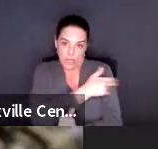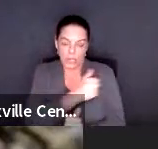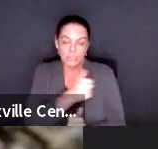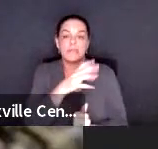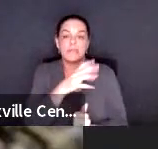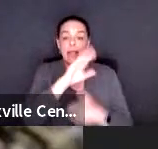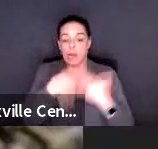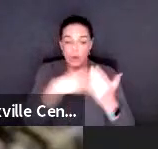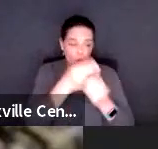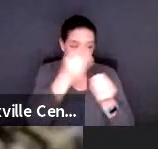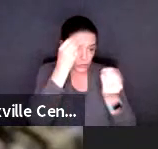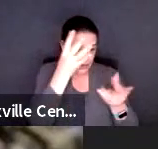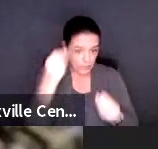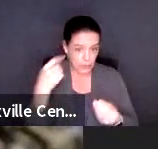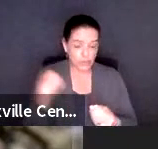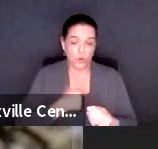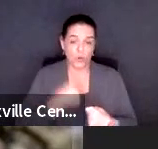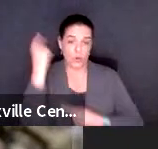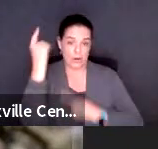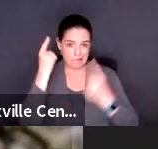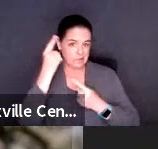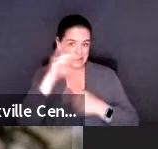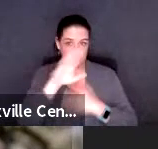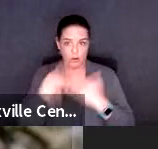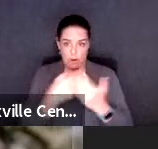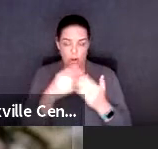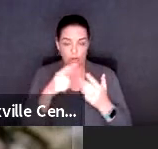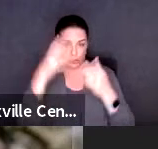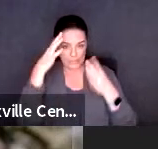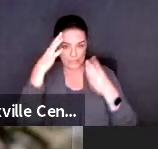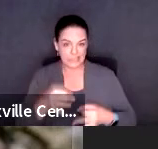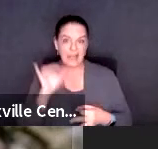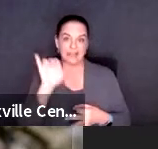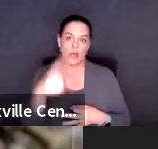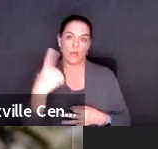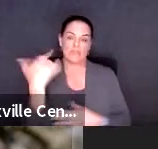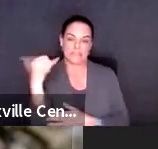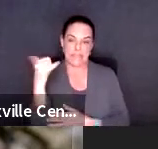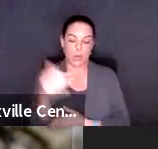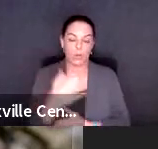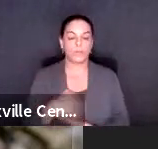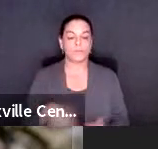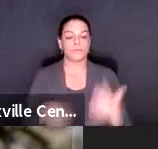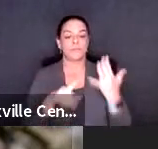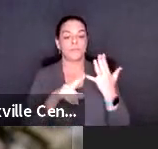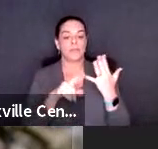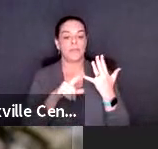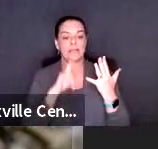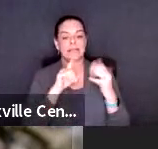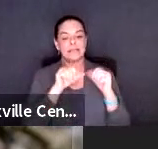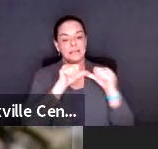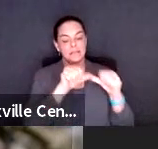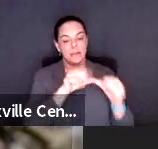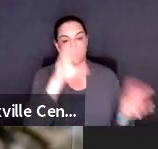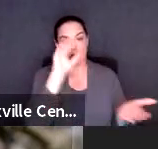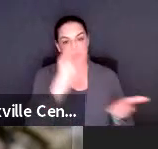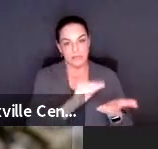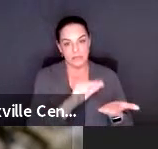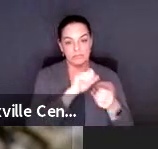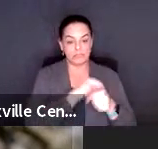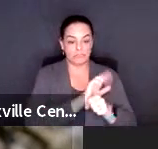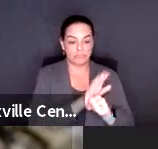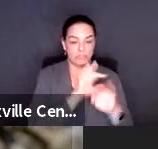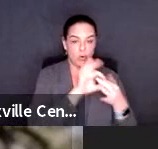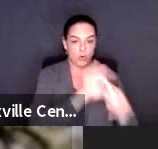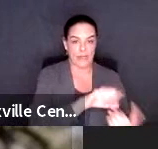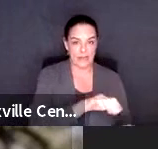of the data into consideration. Our fifth benchmark, sustained or decreased COVID-19 related death rate for